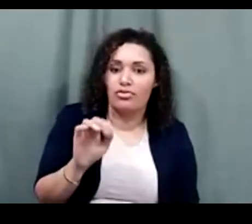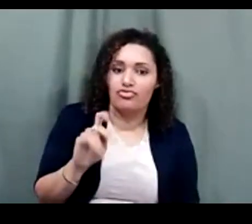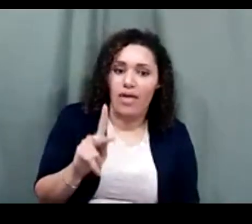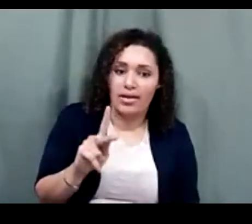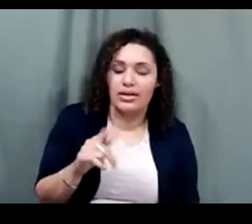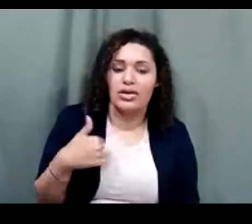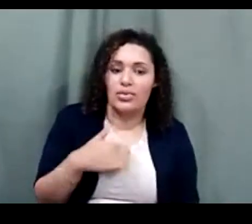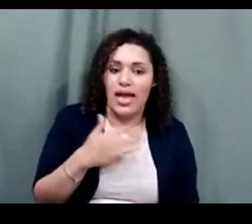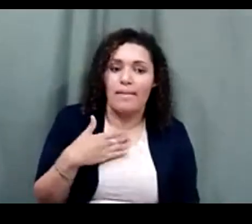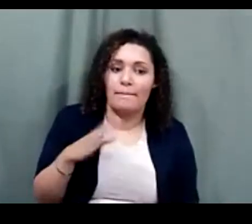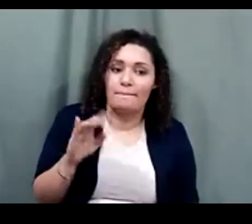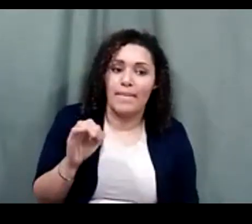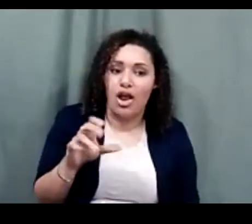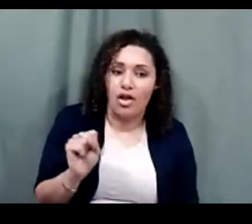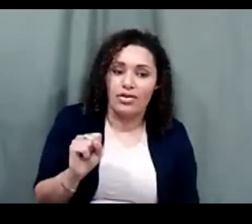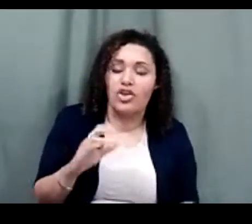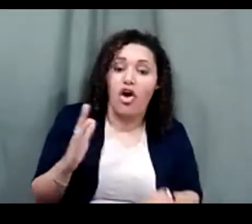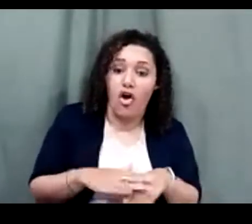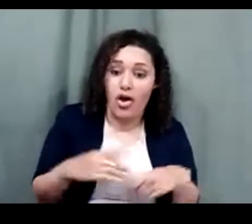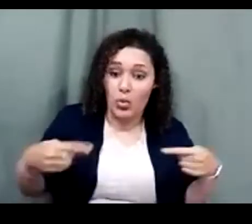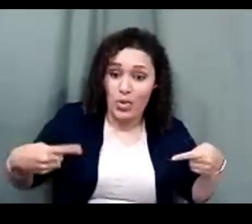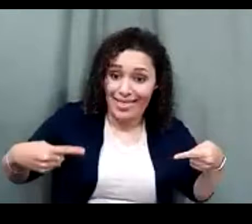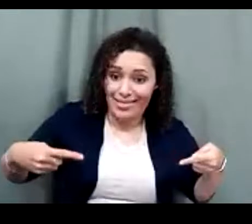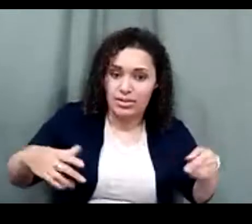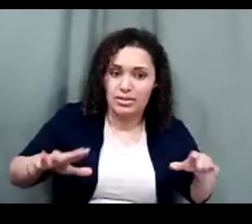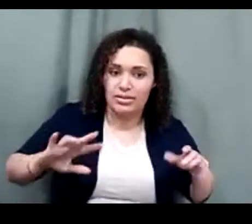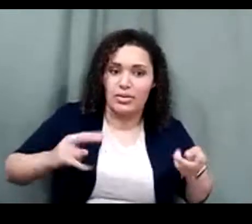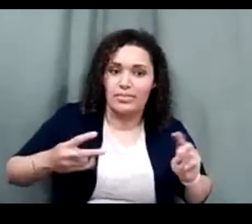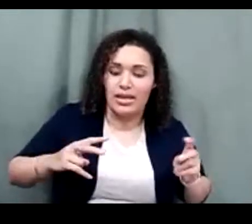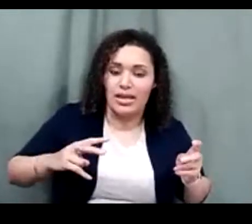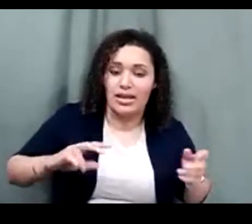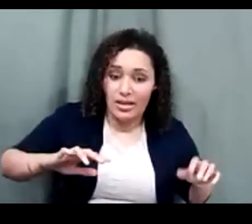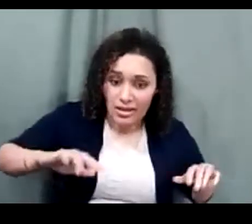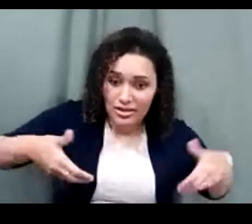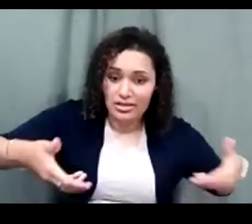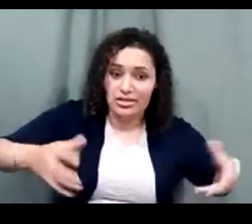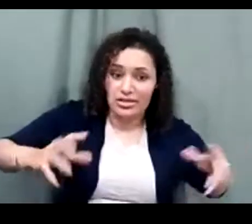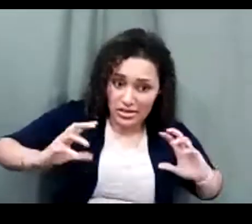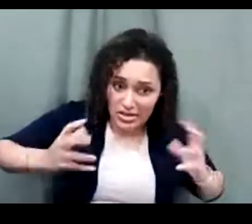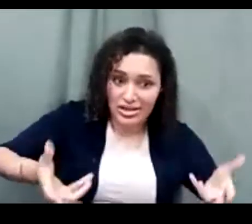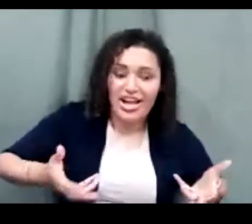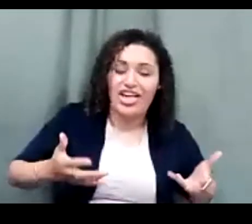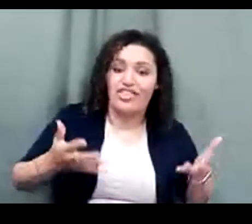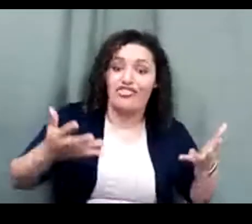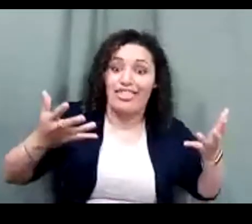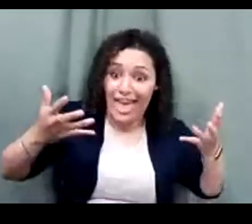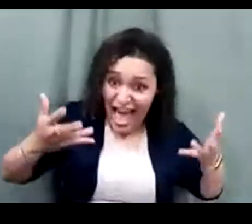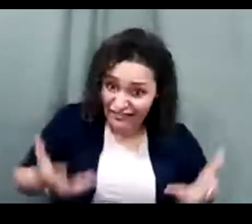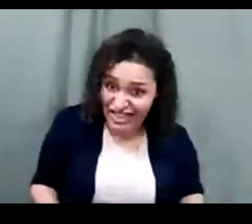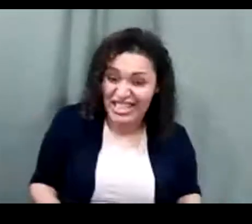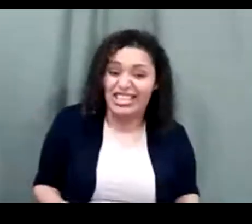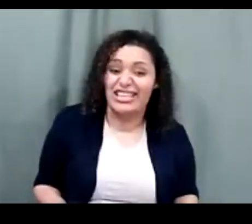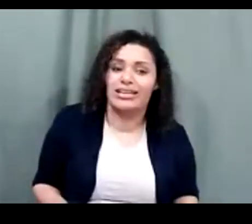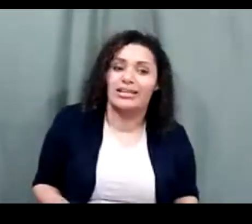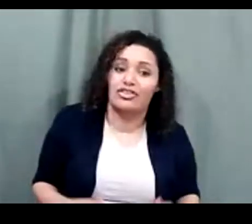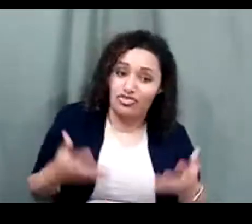wheels. So theoretically, you can stir it by just doing this. They're really heavy. Haven't worked yet. They're really heavy.